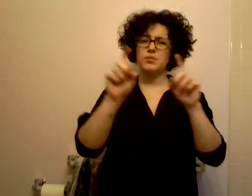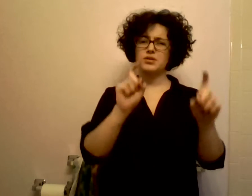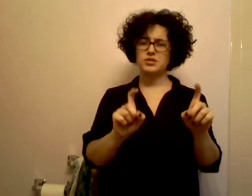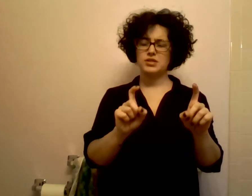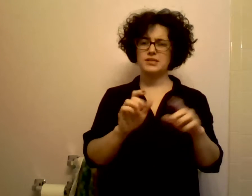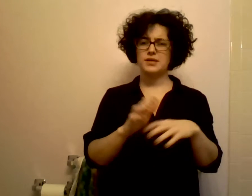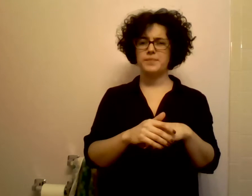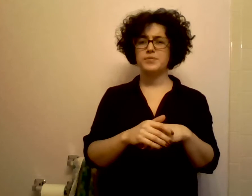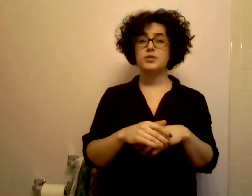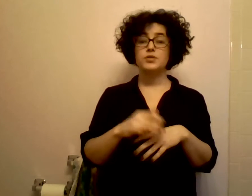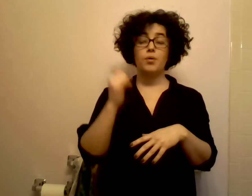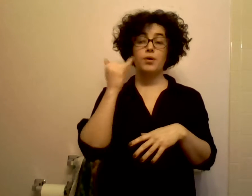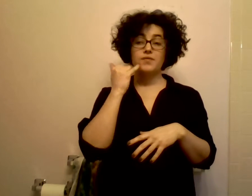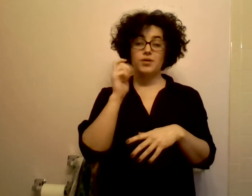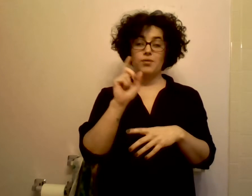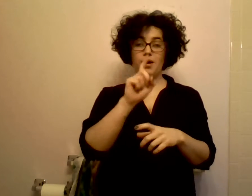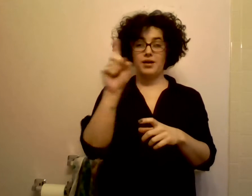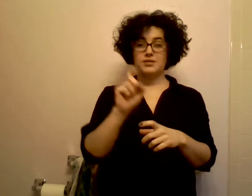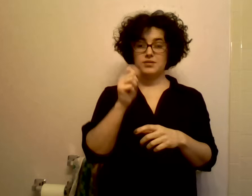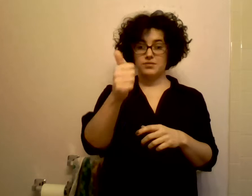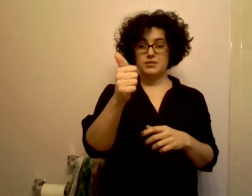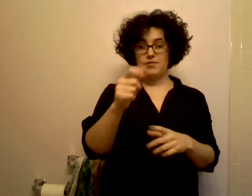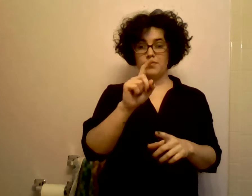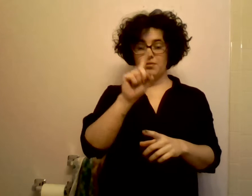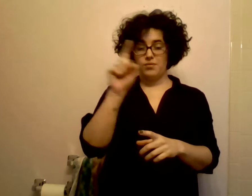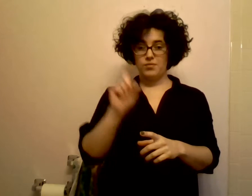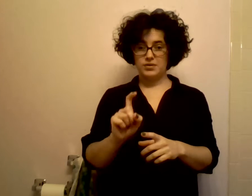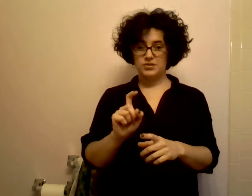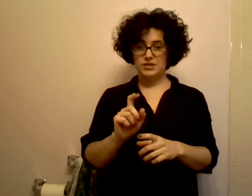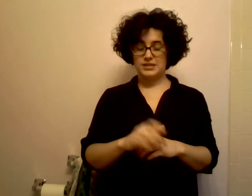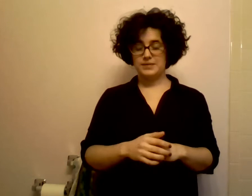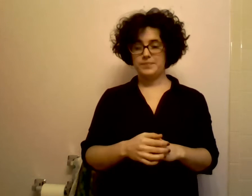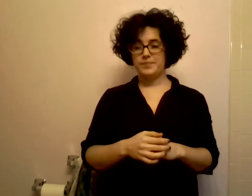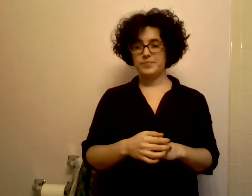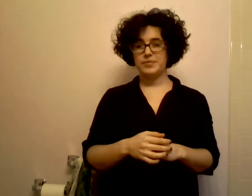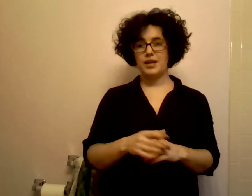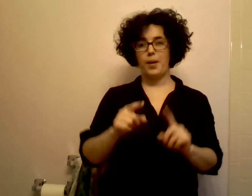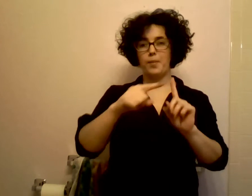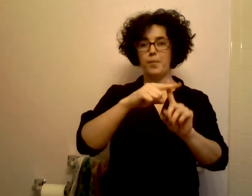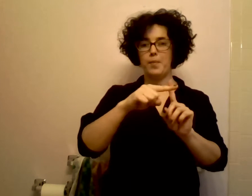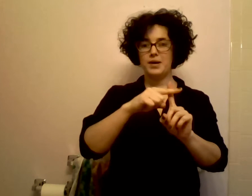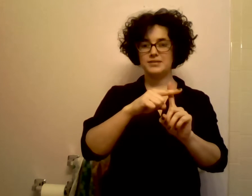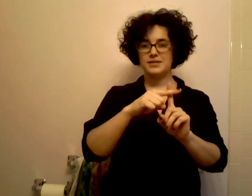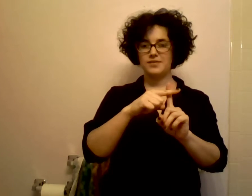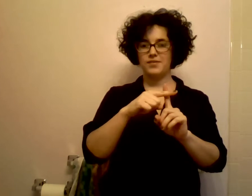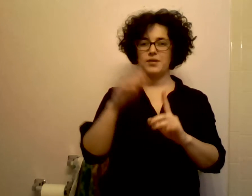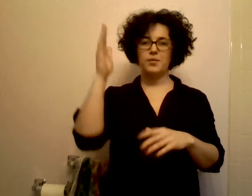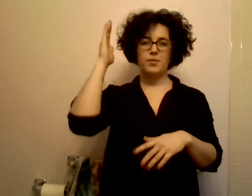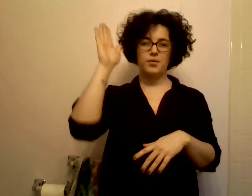elicit a positive response, you have a head start on seeing the world in a positive way. For